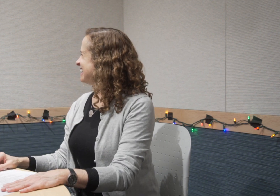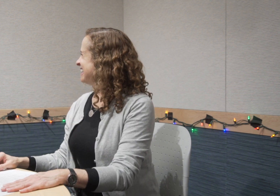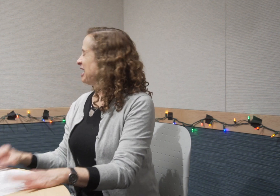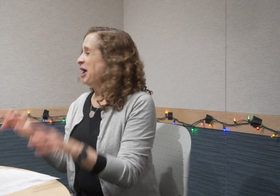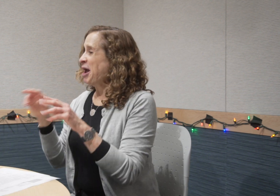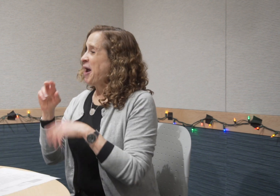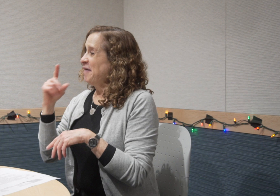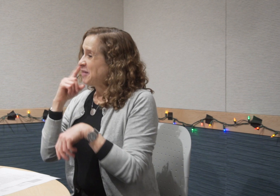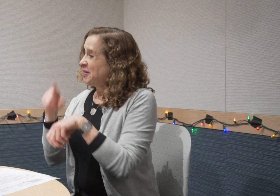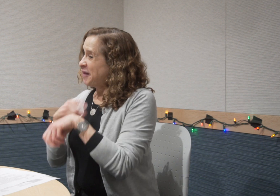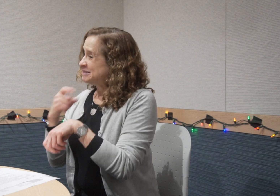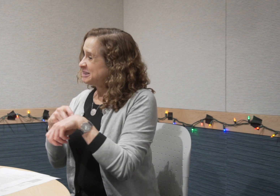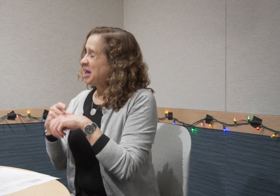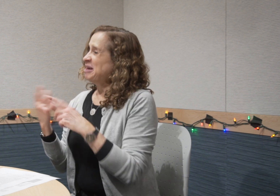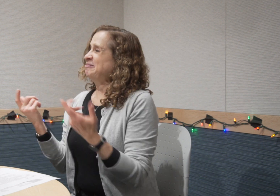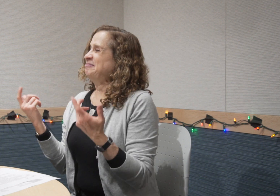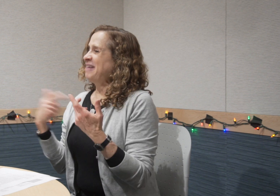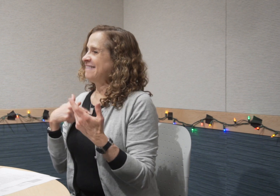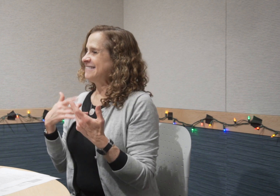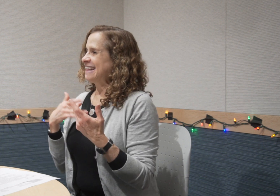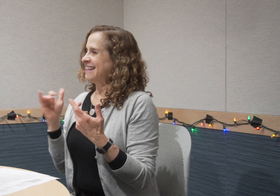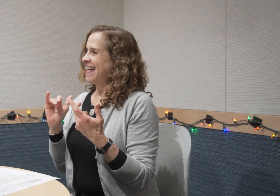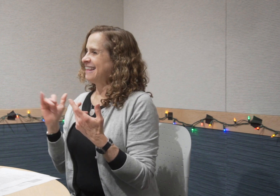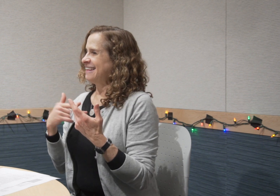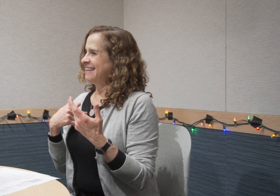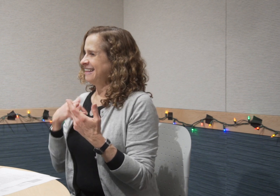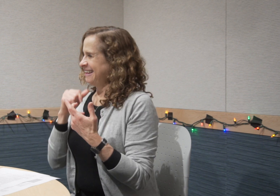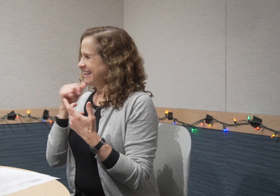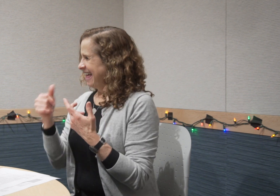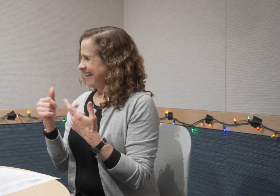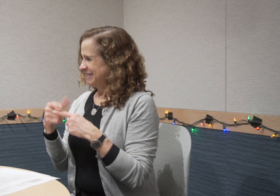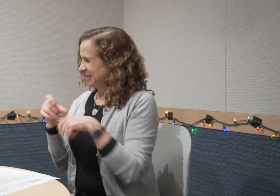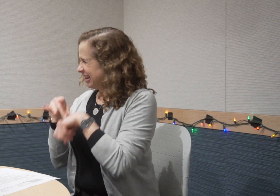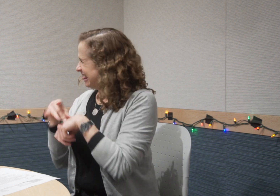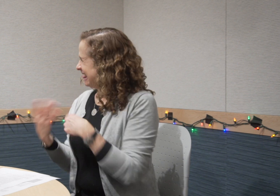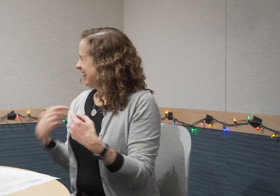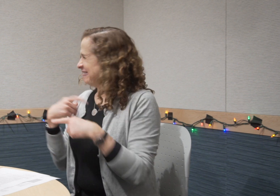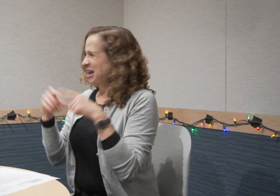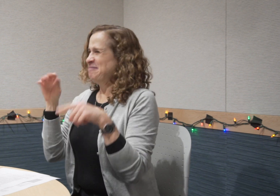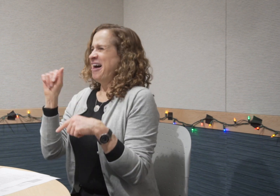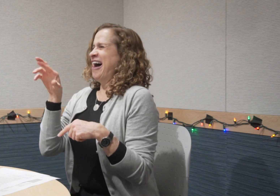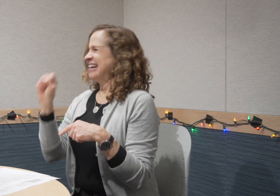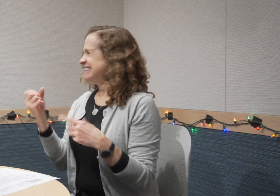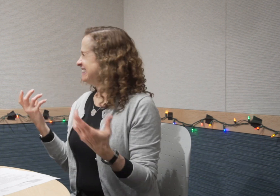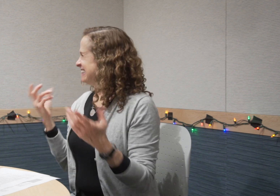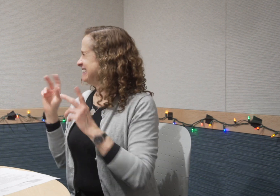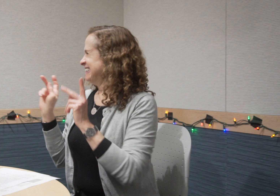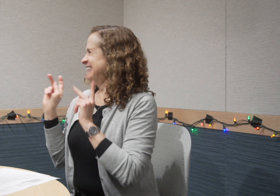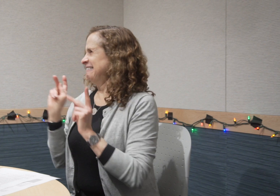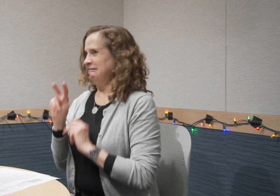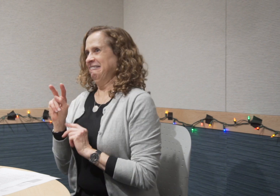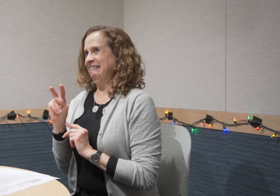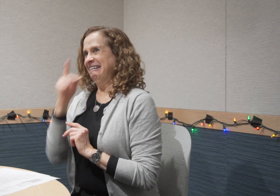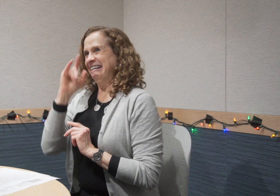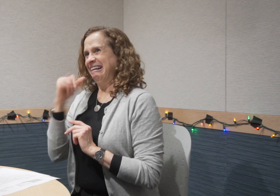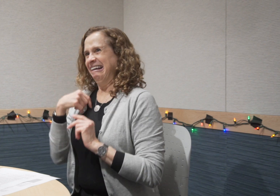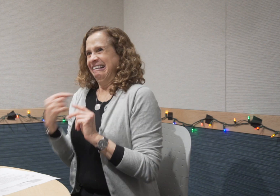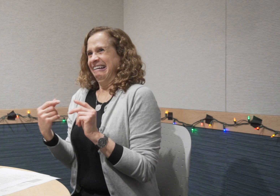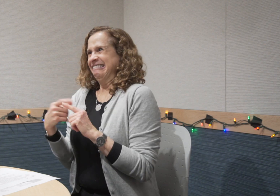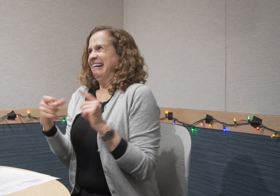Good. For a long time, it felt as though, we were from Mars and people would look at